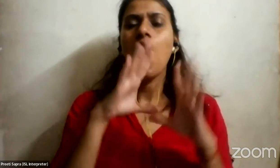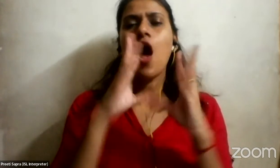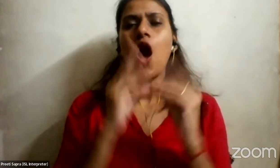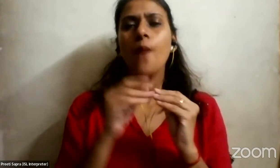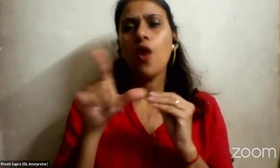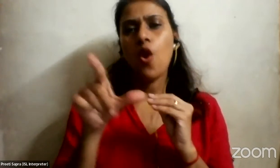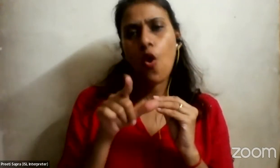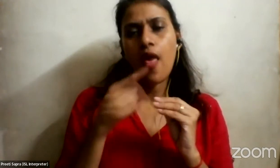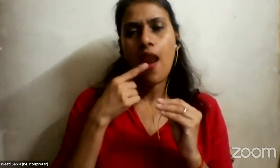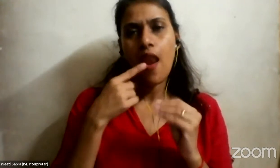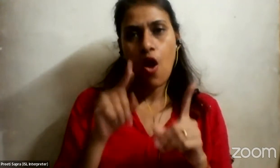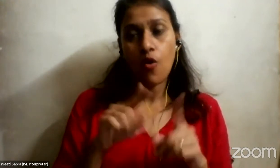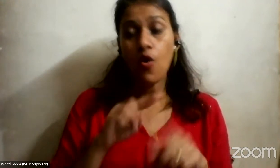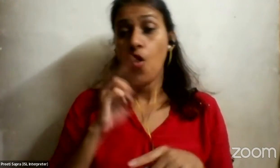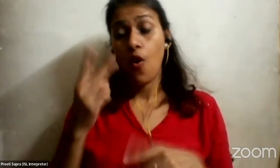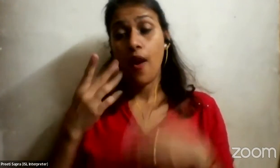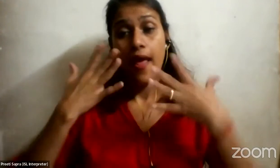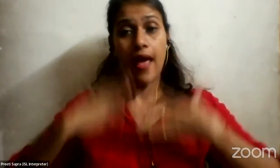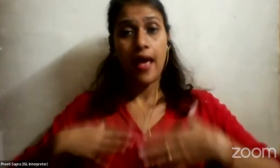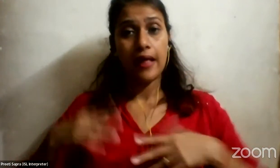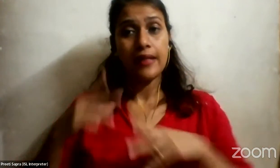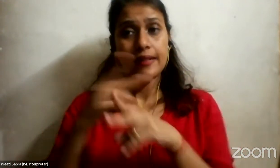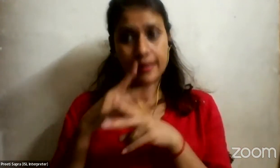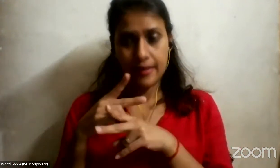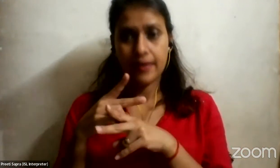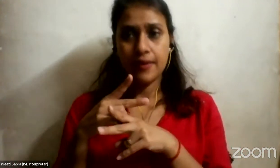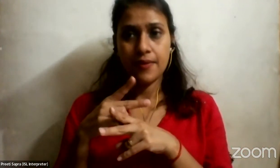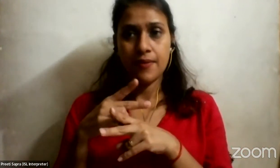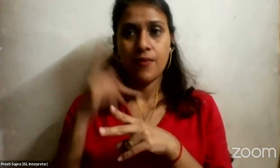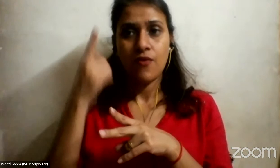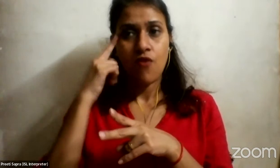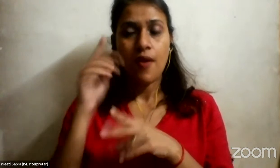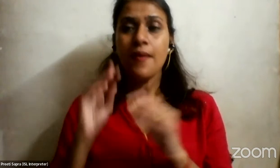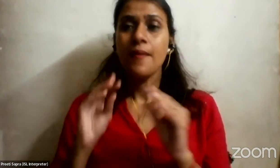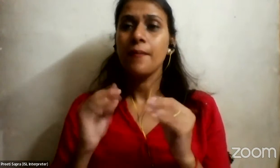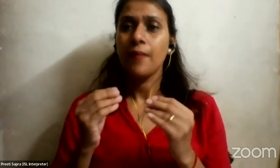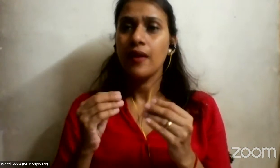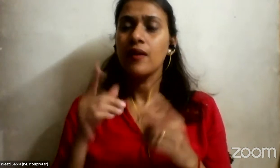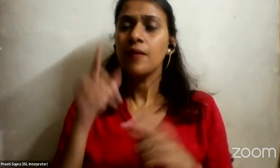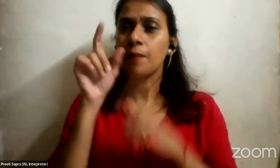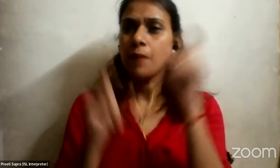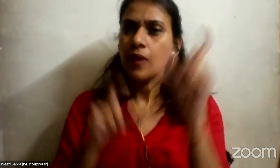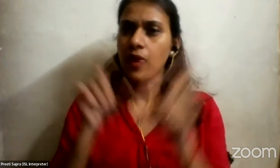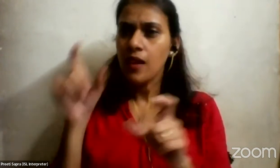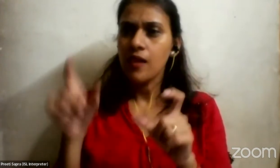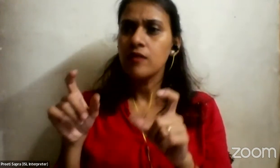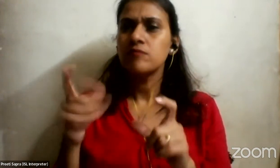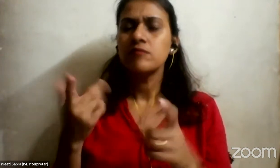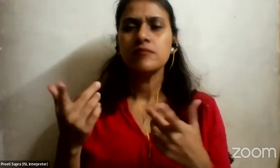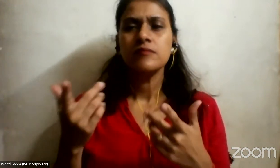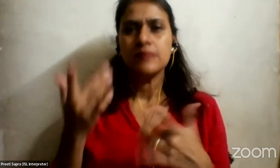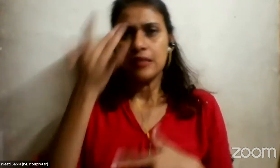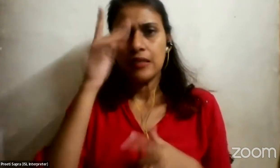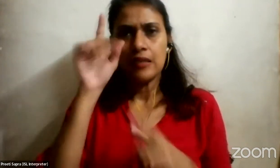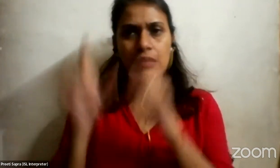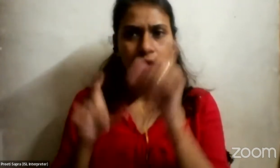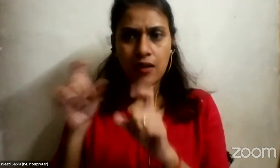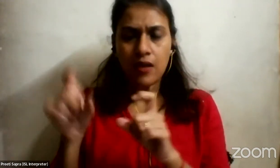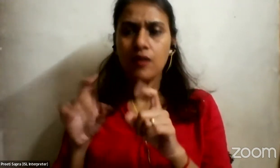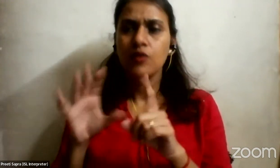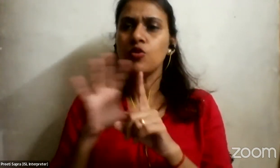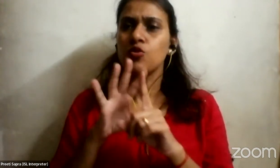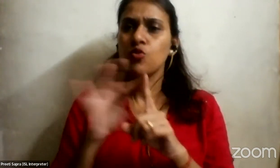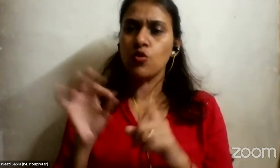They're used in healthcare to better triage patients to direct care. They're used, of course,